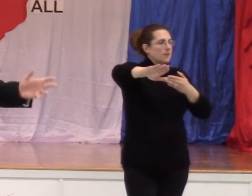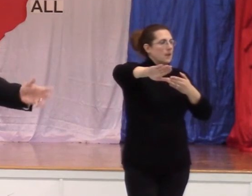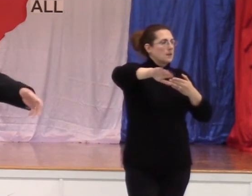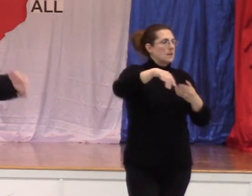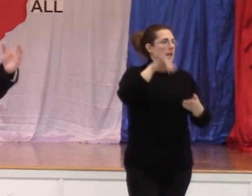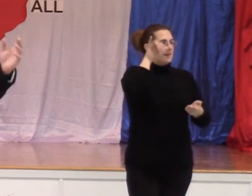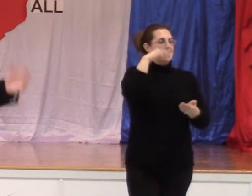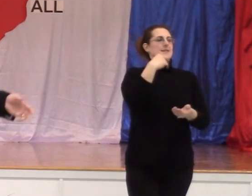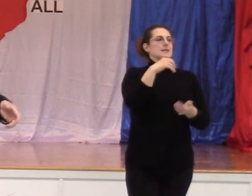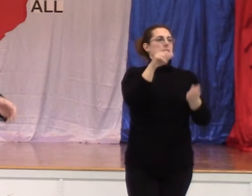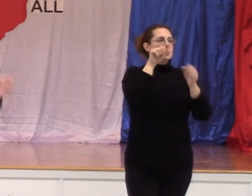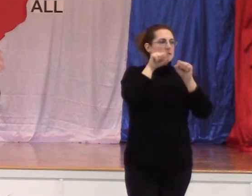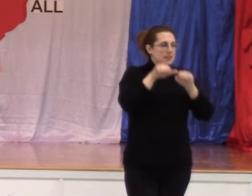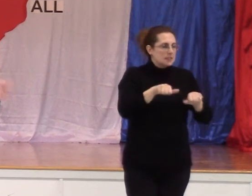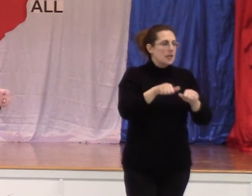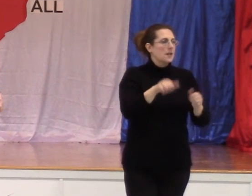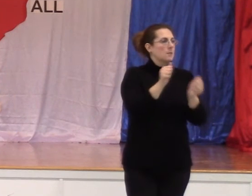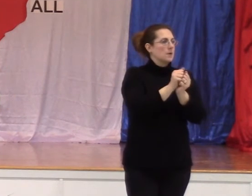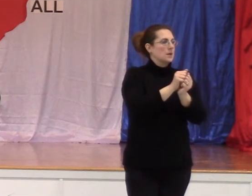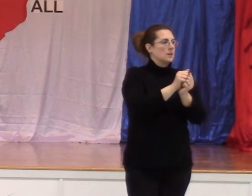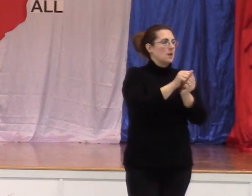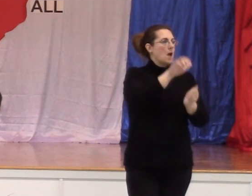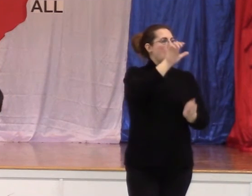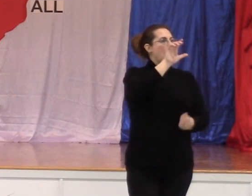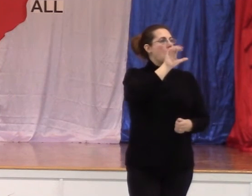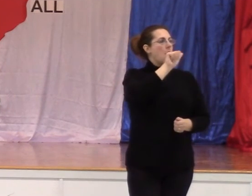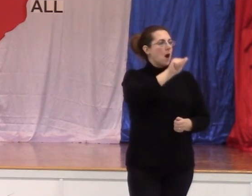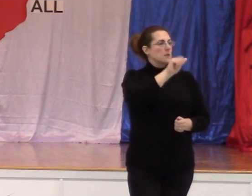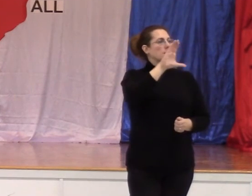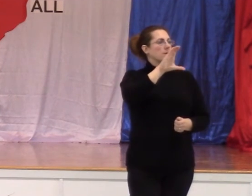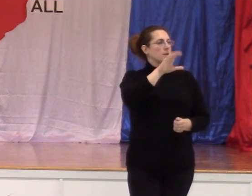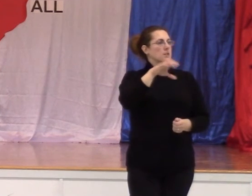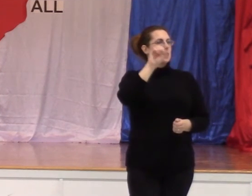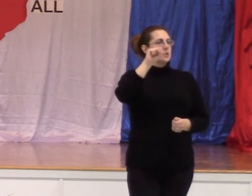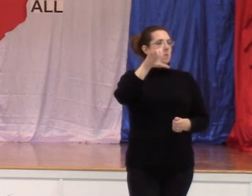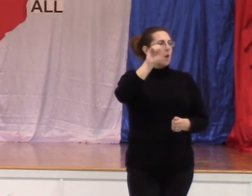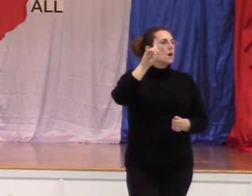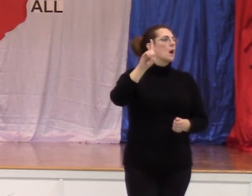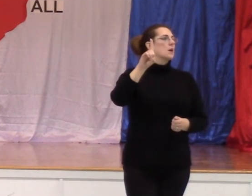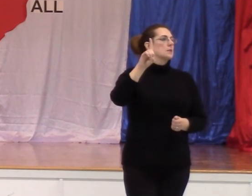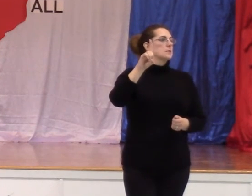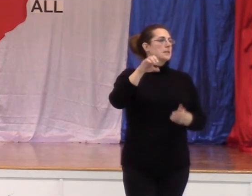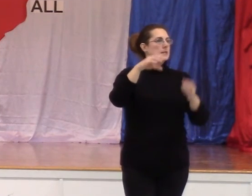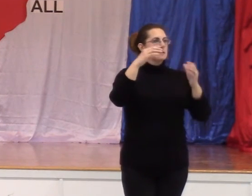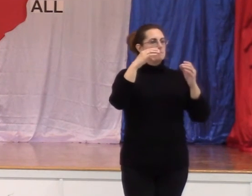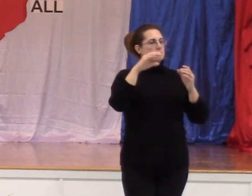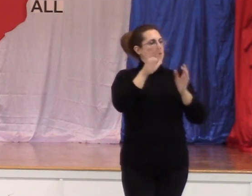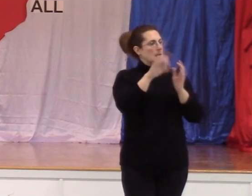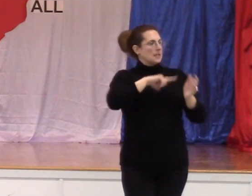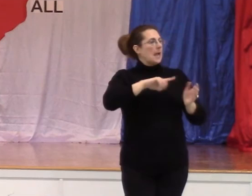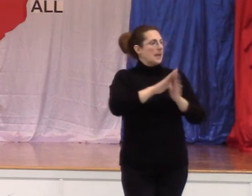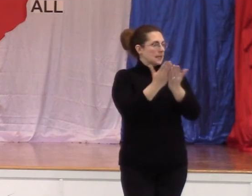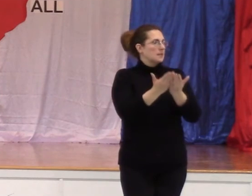the Augsburg, Schmalkald, Treatise, Apology, Catechisms, those things.